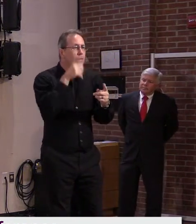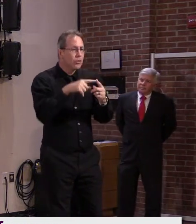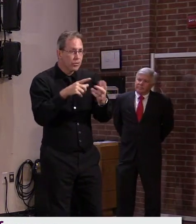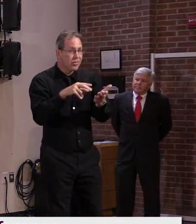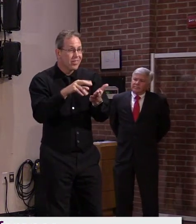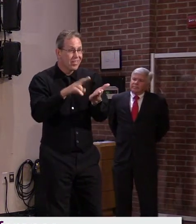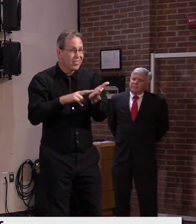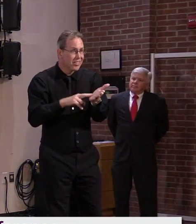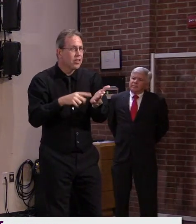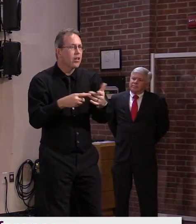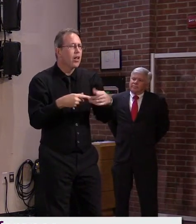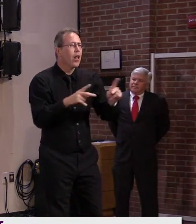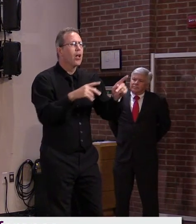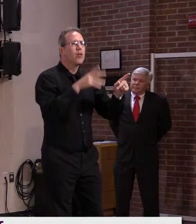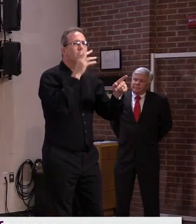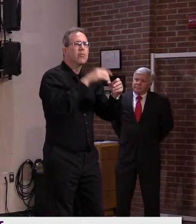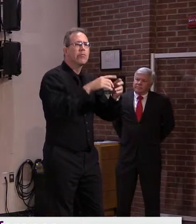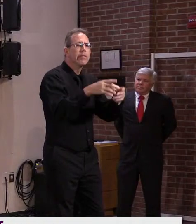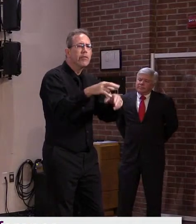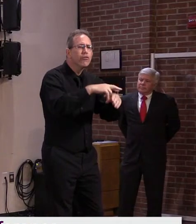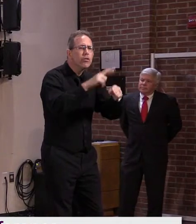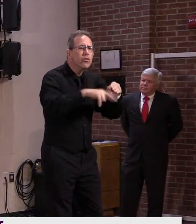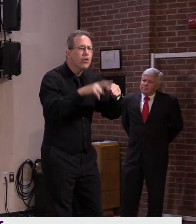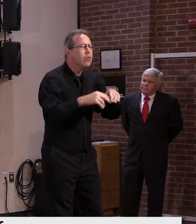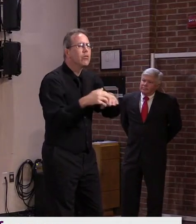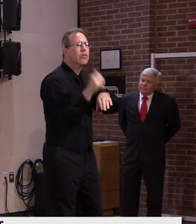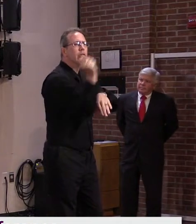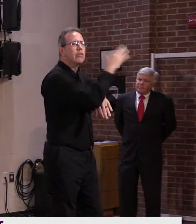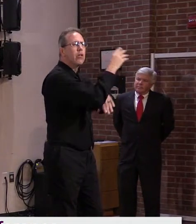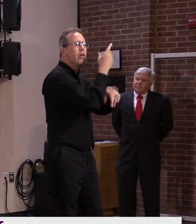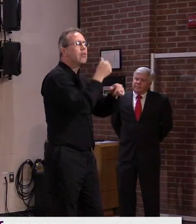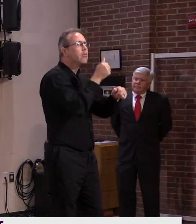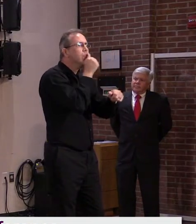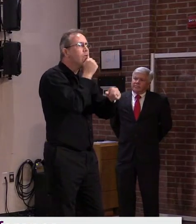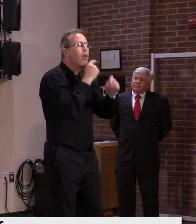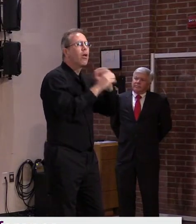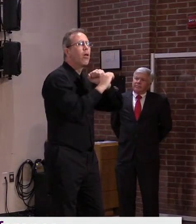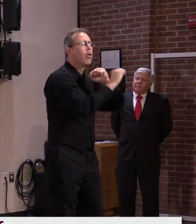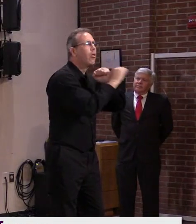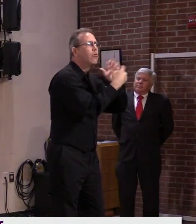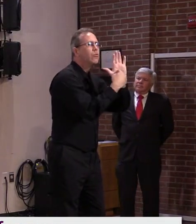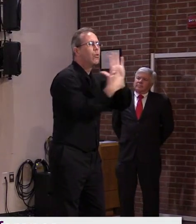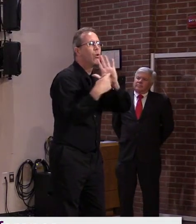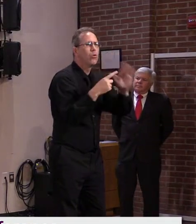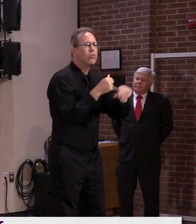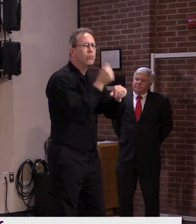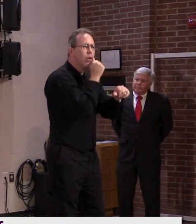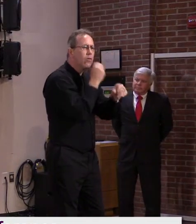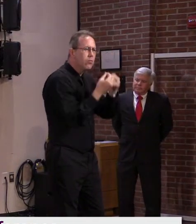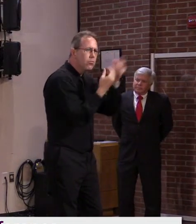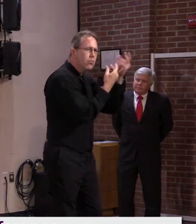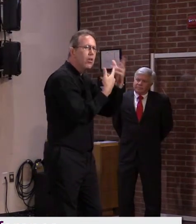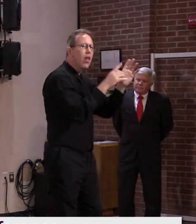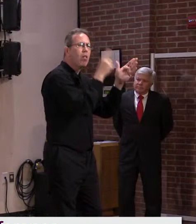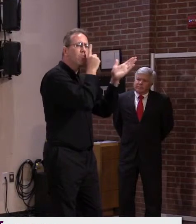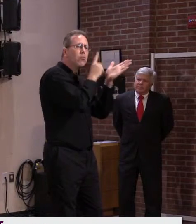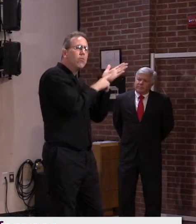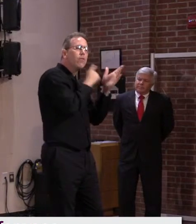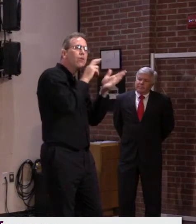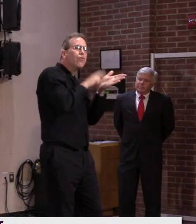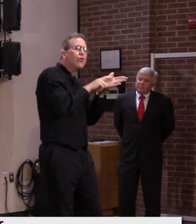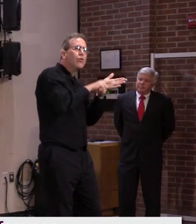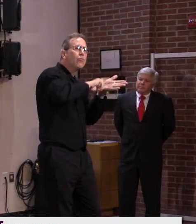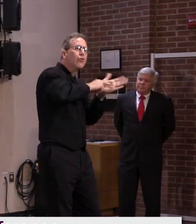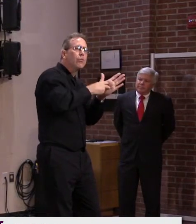So we'll need to enable schools having waivers, so we're looking at a streamlined process to do that. And we have issues around data